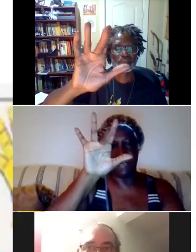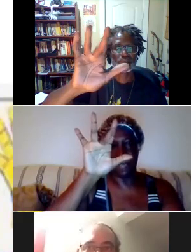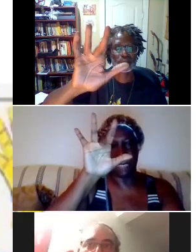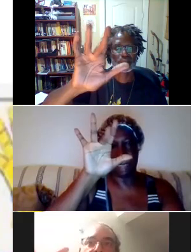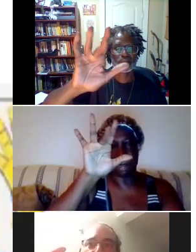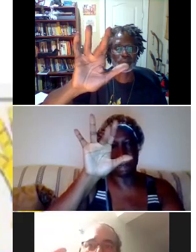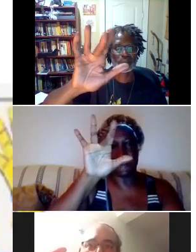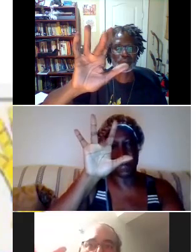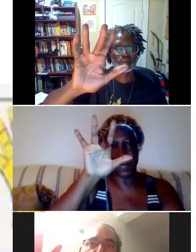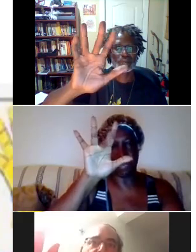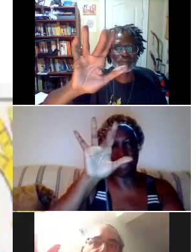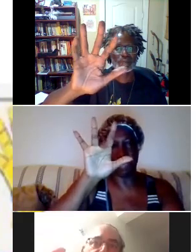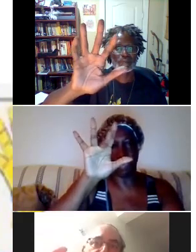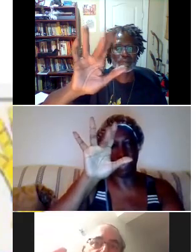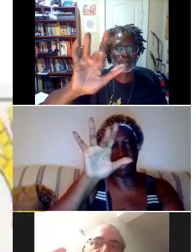25,